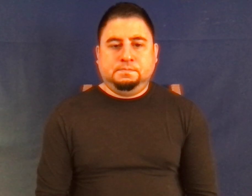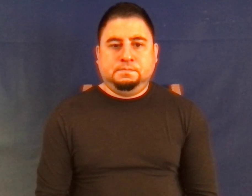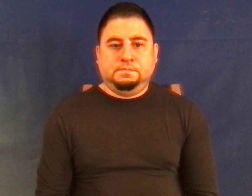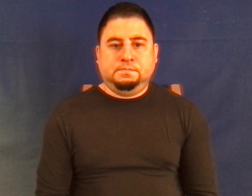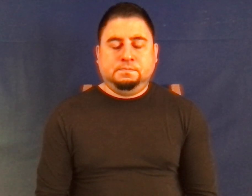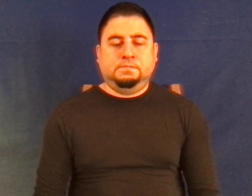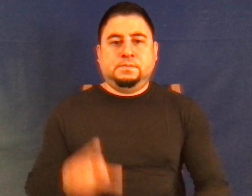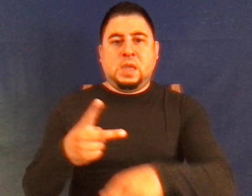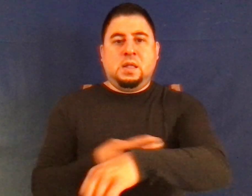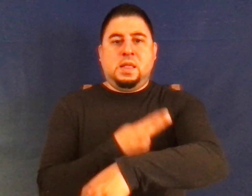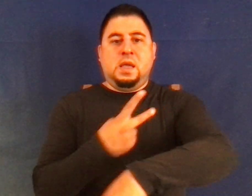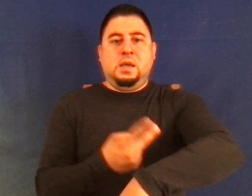Lamb of God,